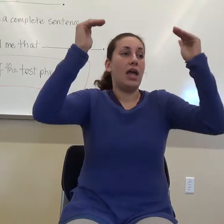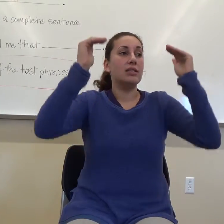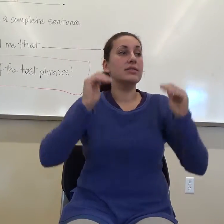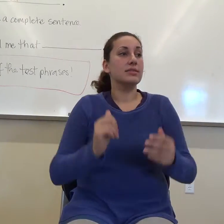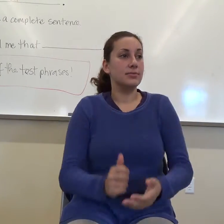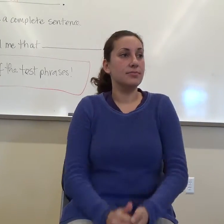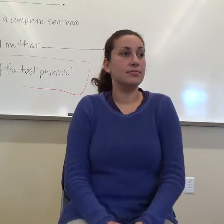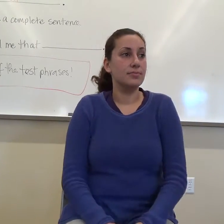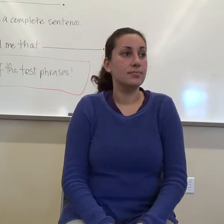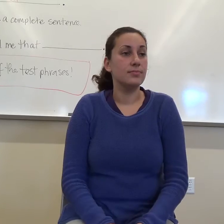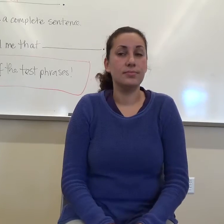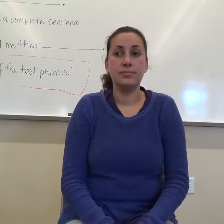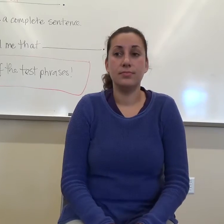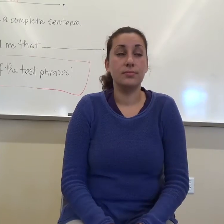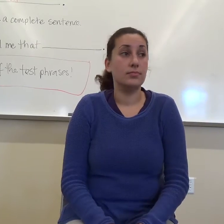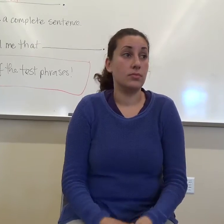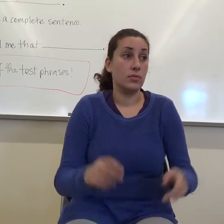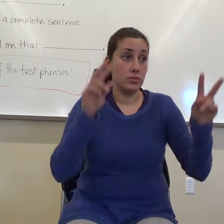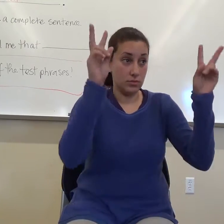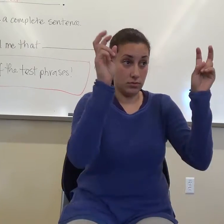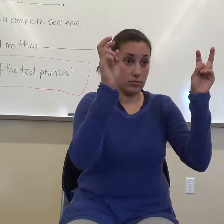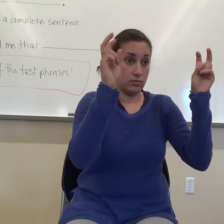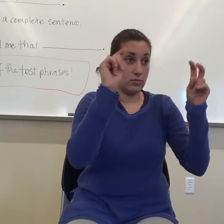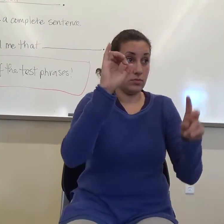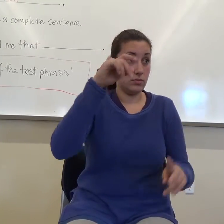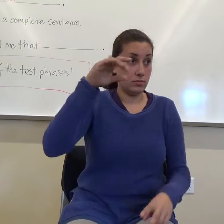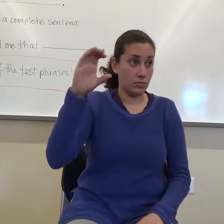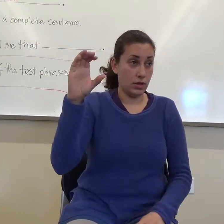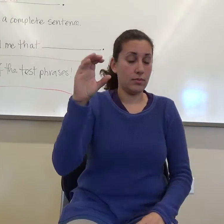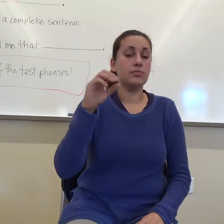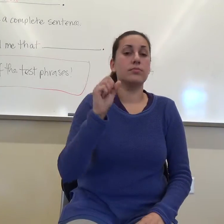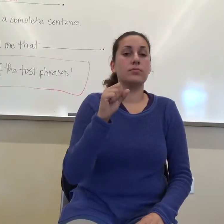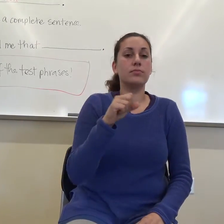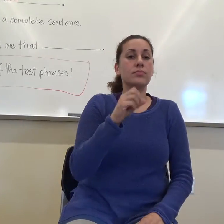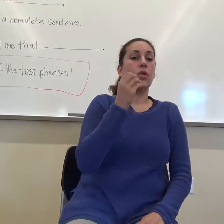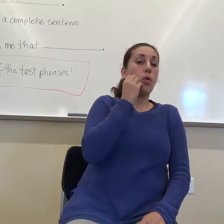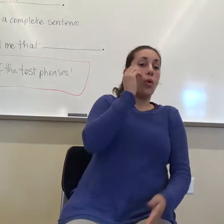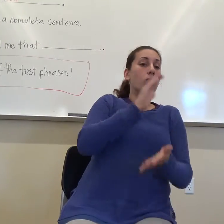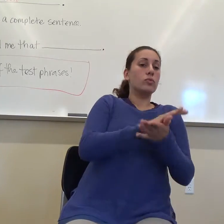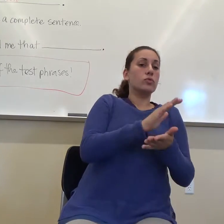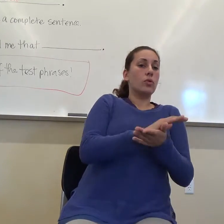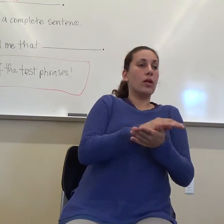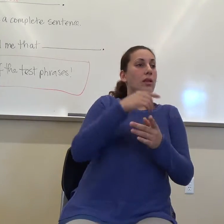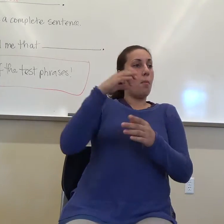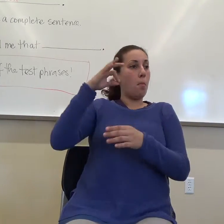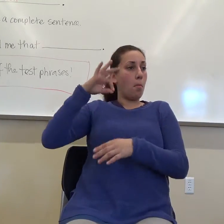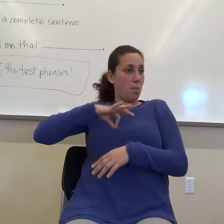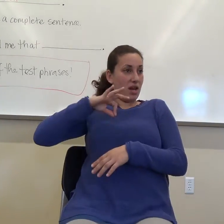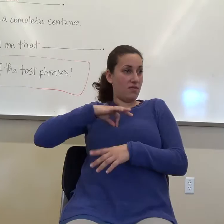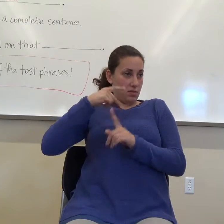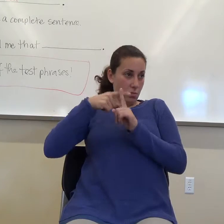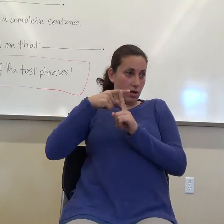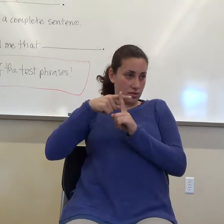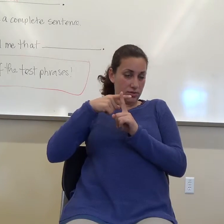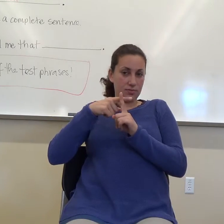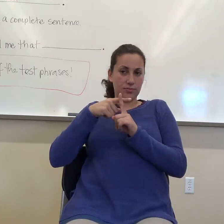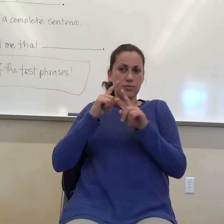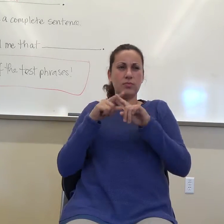so the topic is homeschooling and its advantages. What is the paragraph trying to tell me